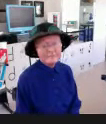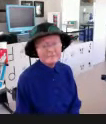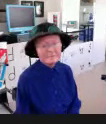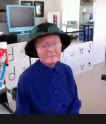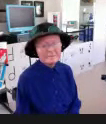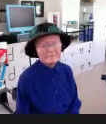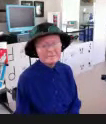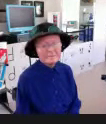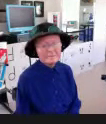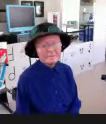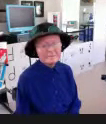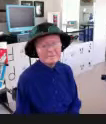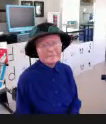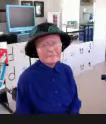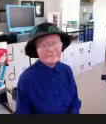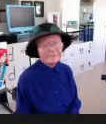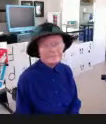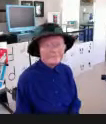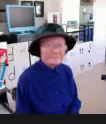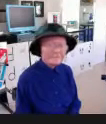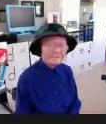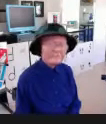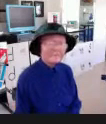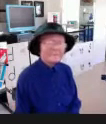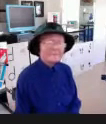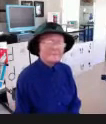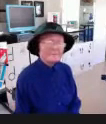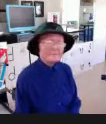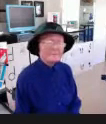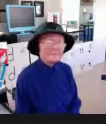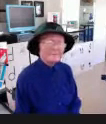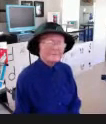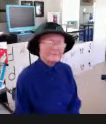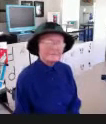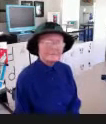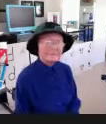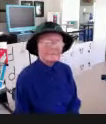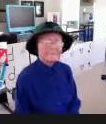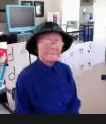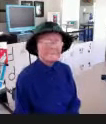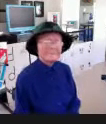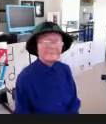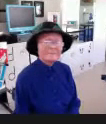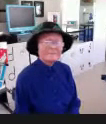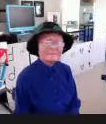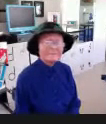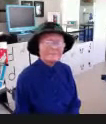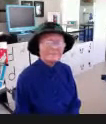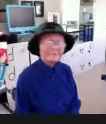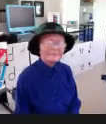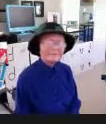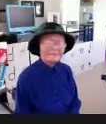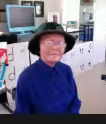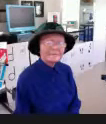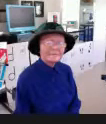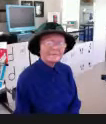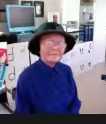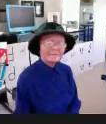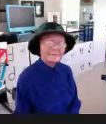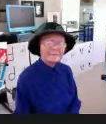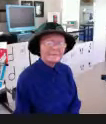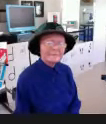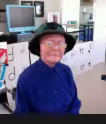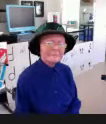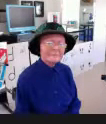sun, earth, plant, and then just parts of the body. Then we have clothing prompts and health prompts, food, tools, building